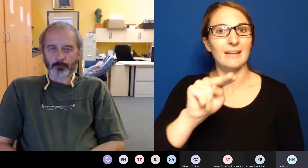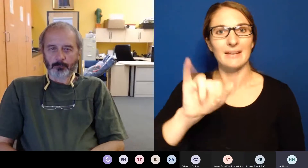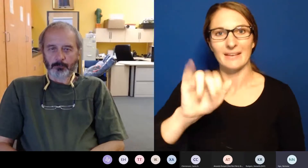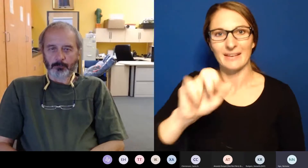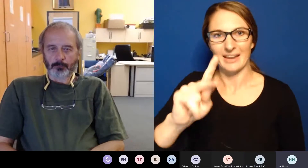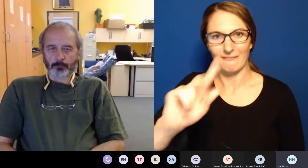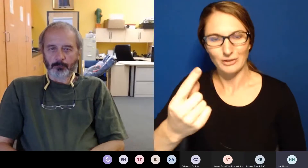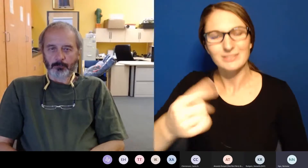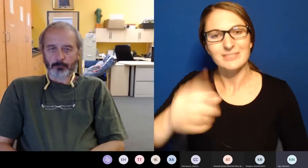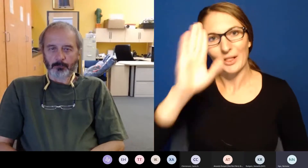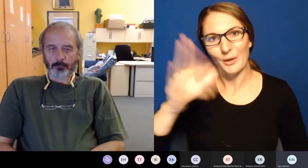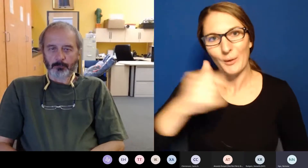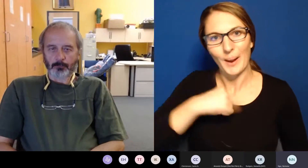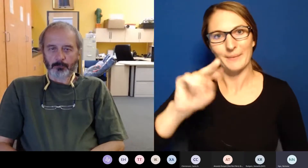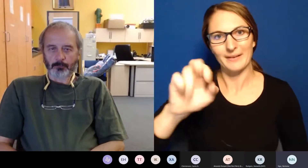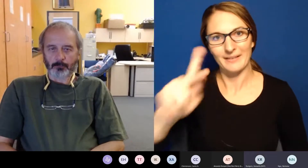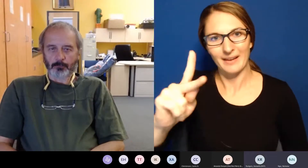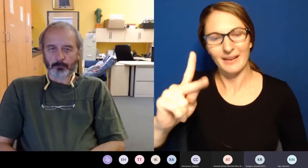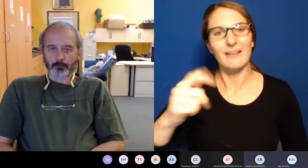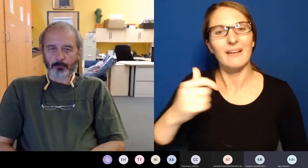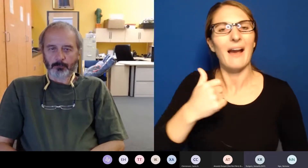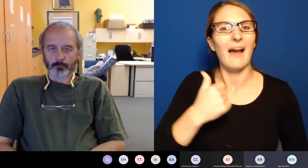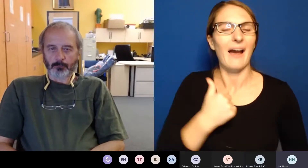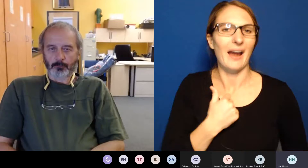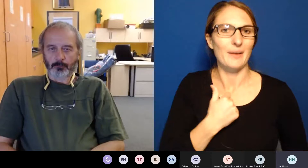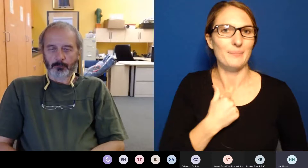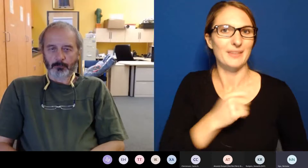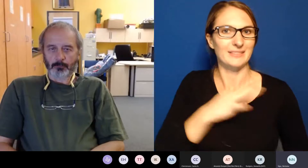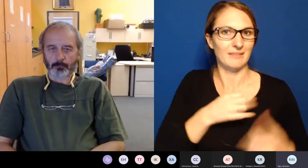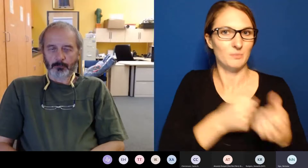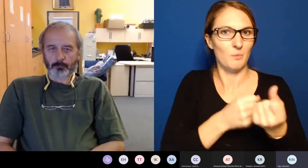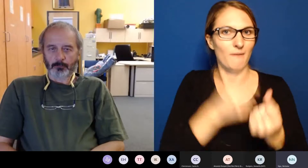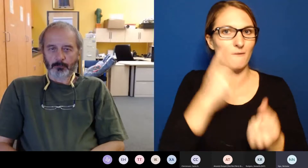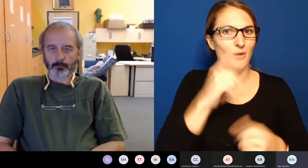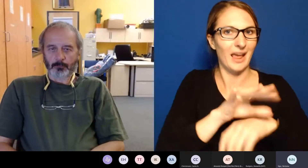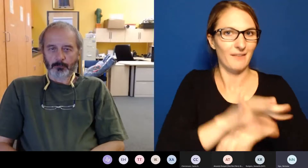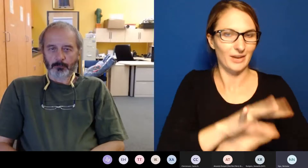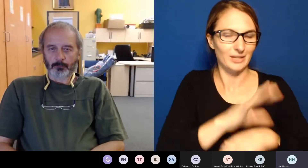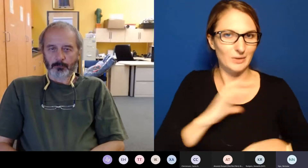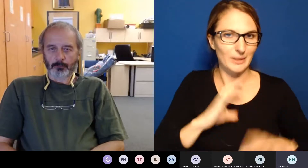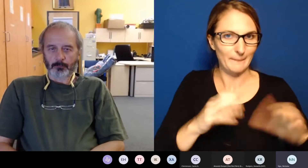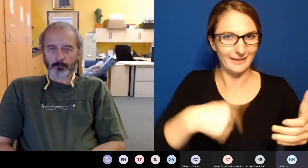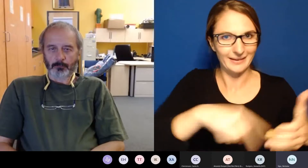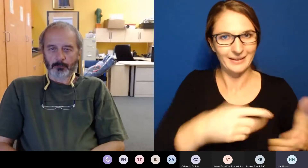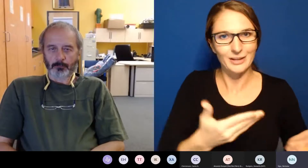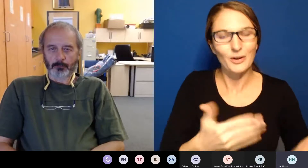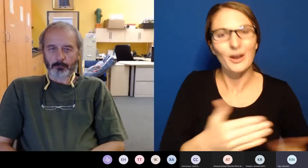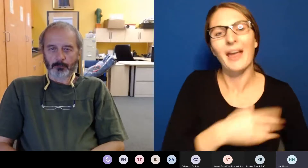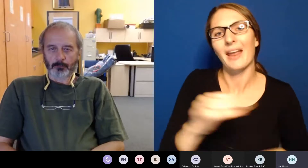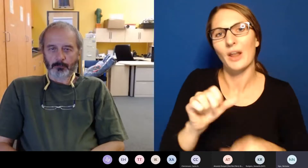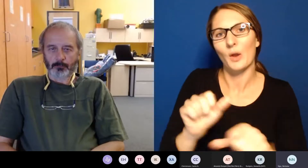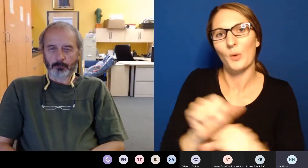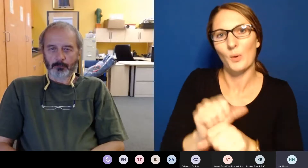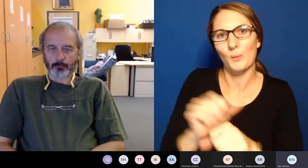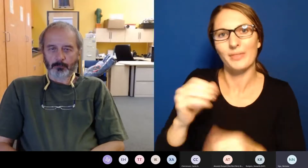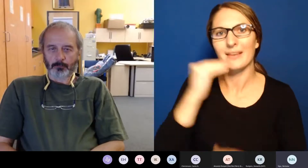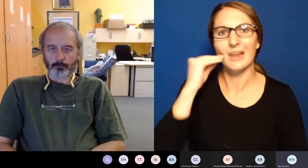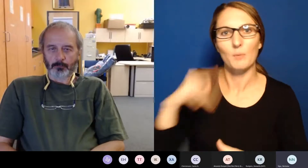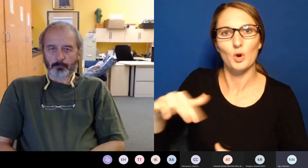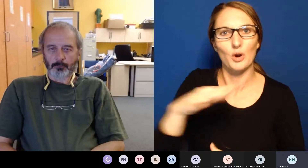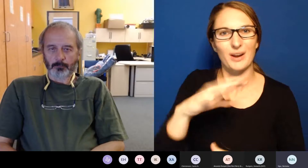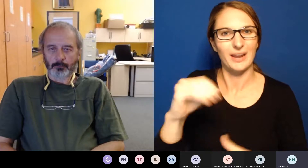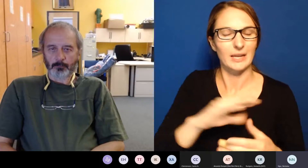name is Nick Ngo. I am the staff support to the Advisory Committee on People with Disabilities, and I work in the Neighborhood and Community Relations